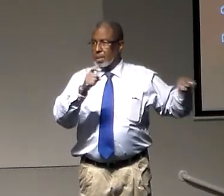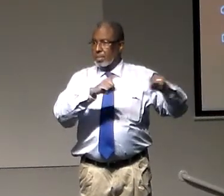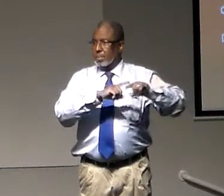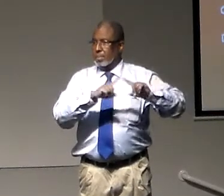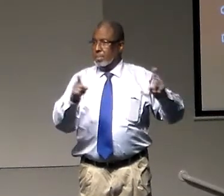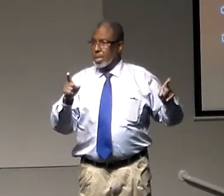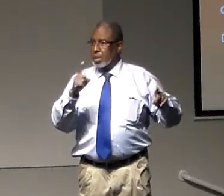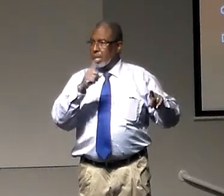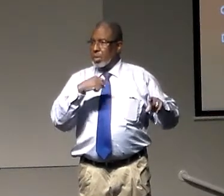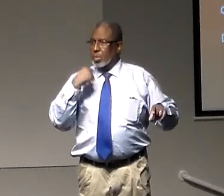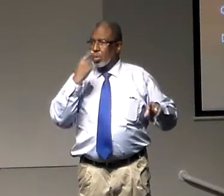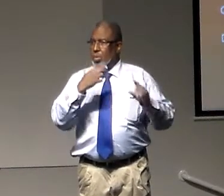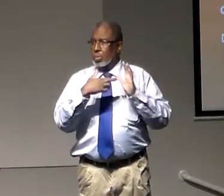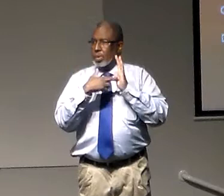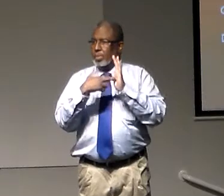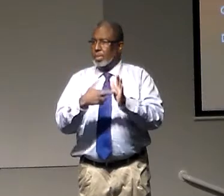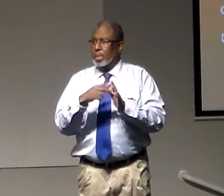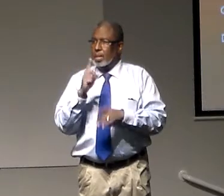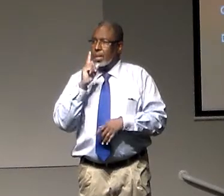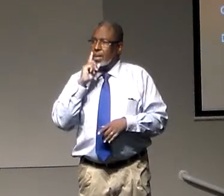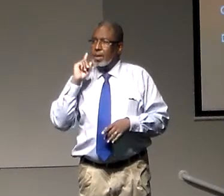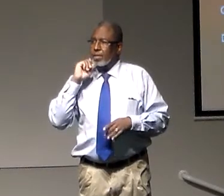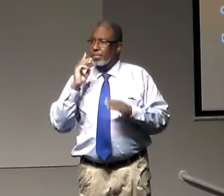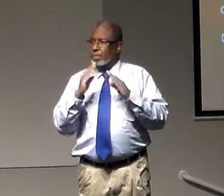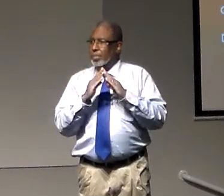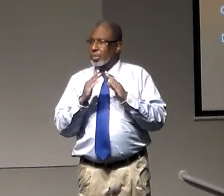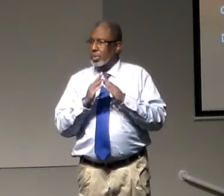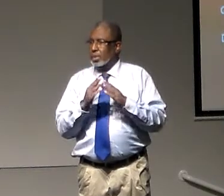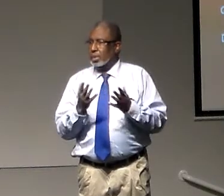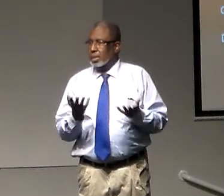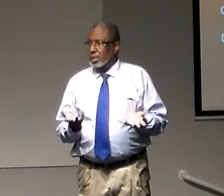in Kenya, but who represents the deaf community.